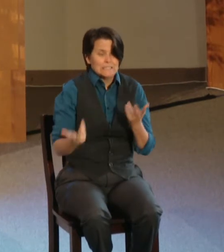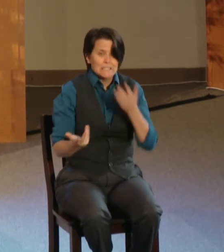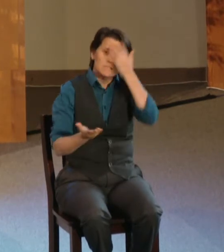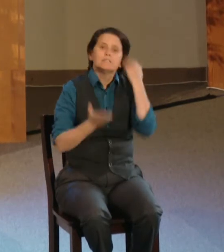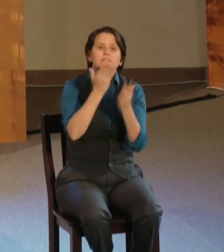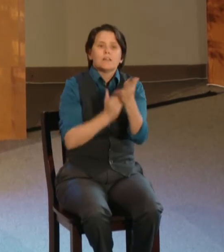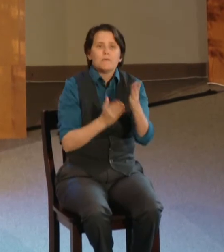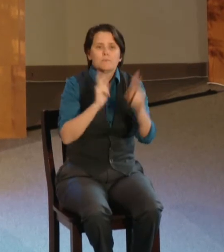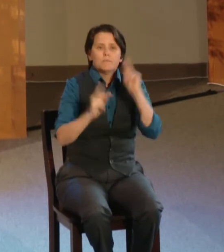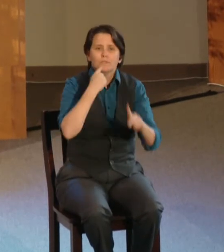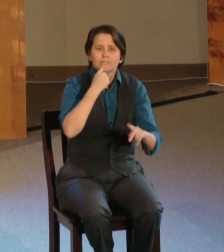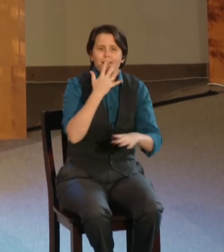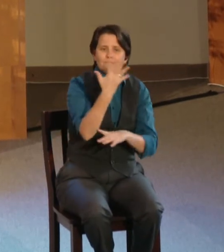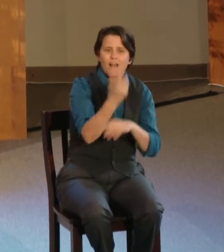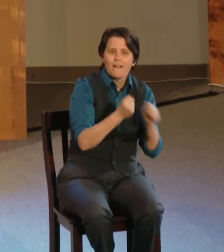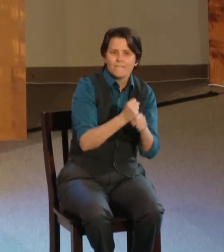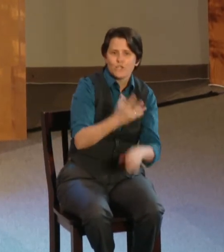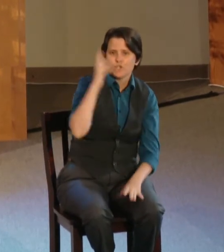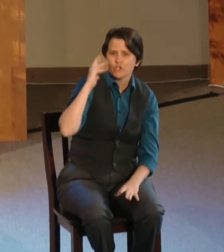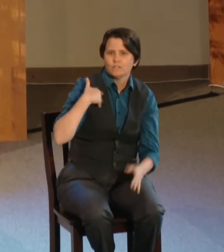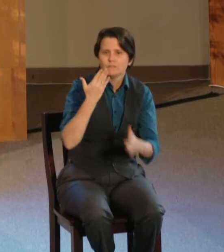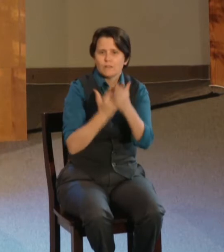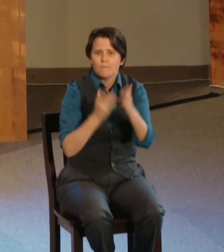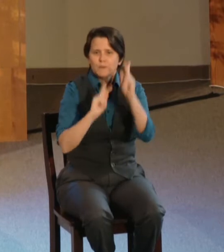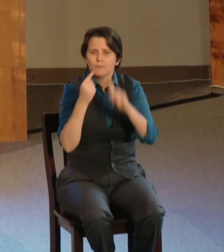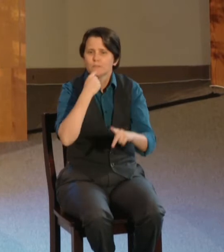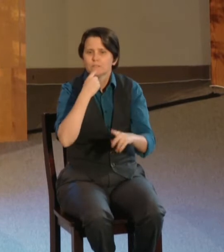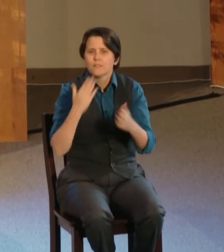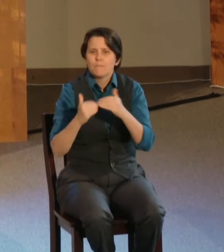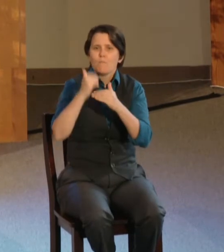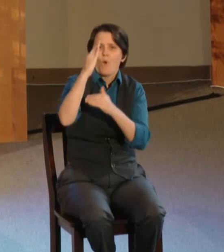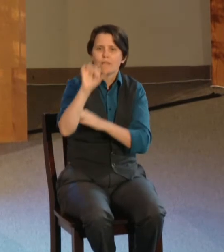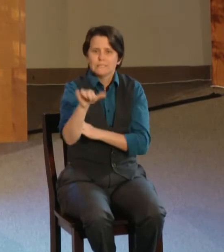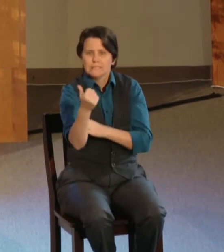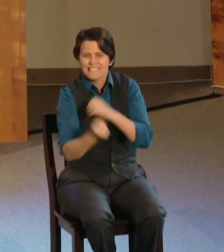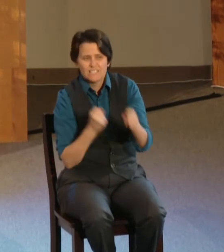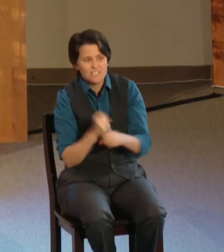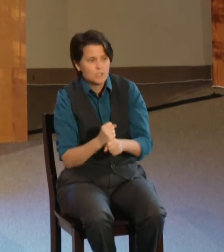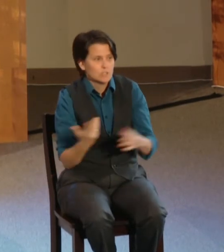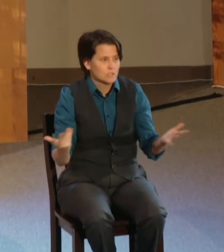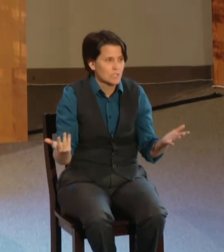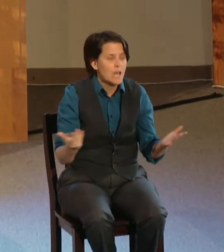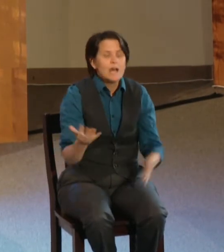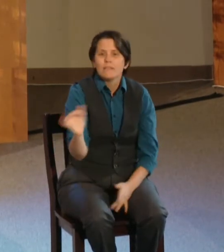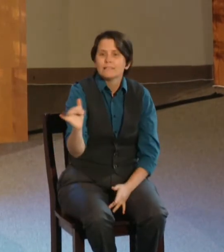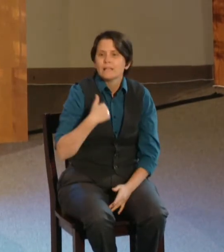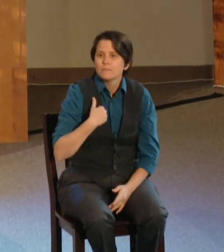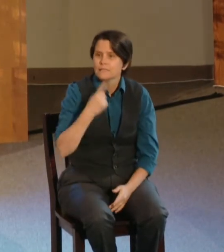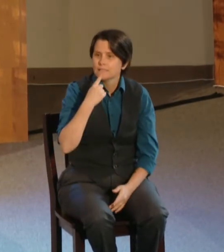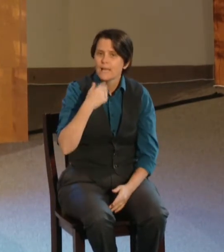say 5 years, some people says, you know, over 10 years. And you know what? That's like me saying,